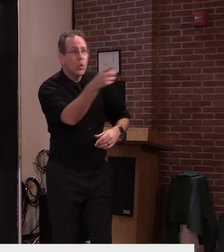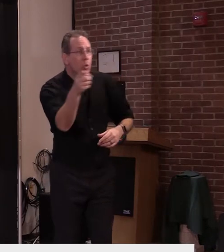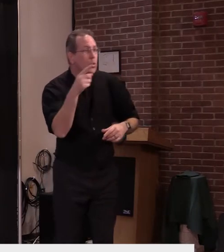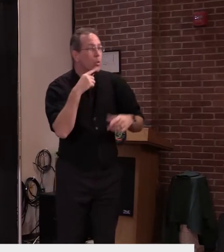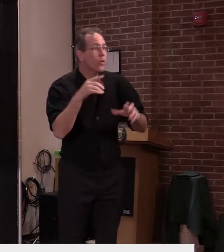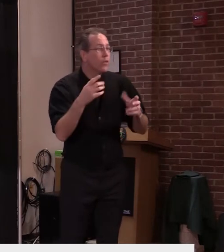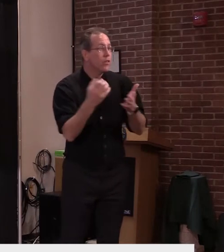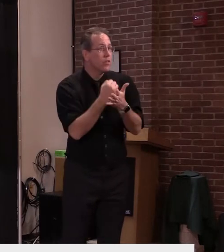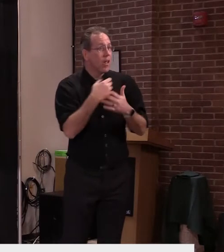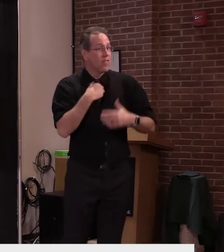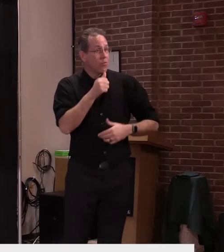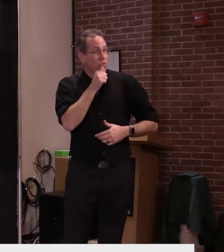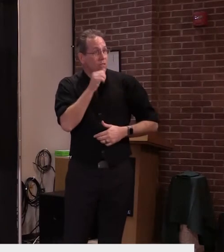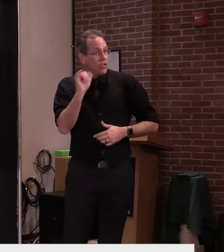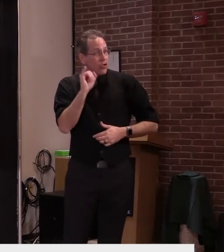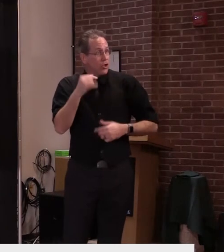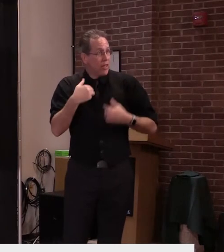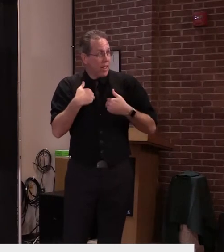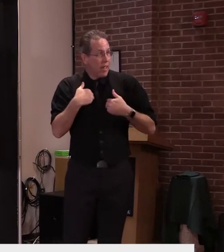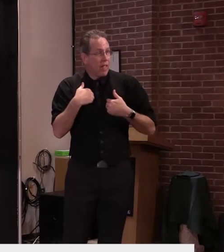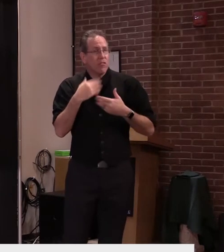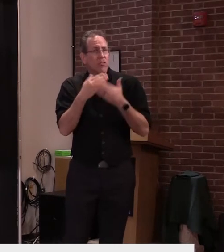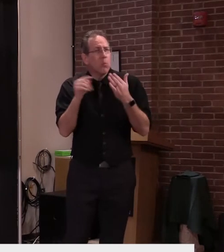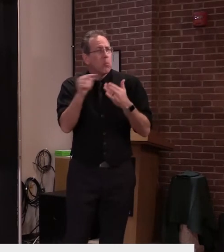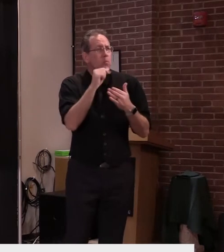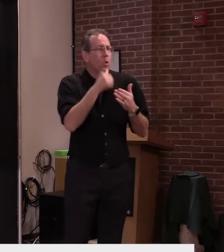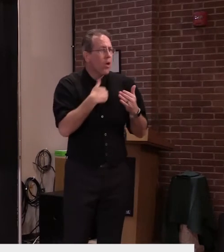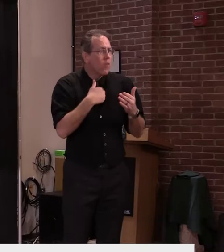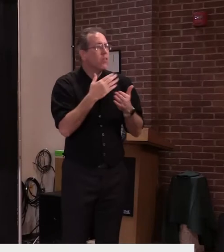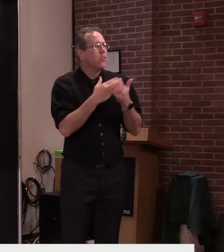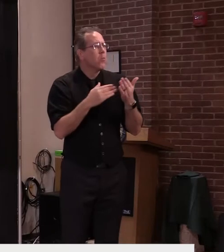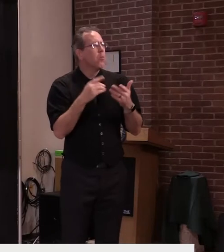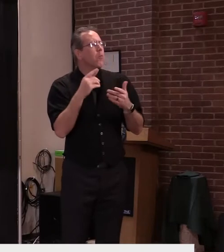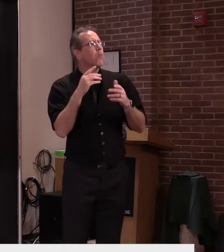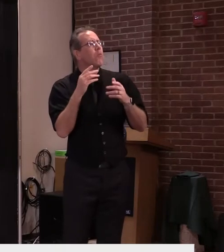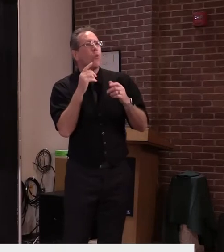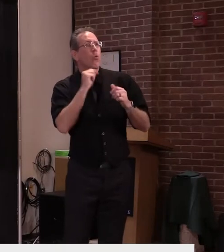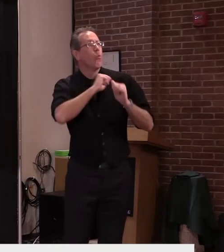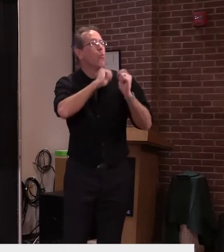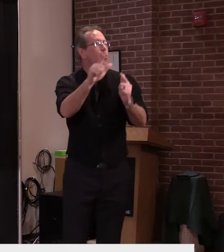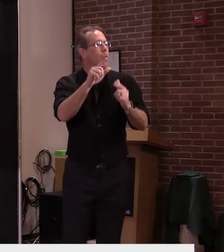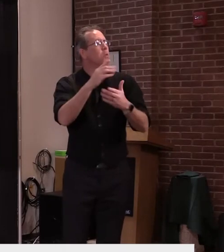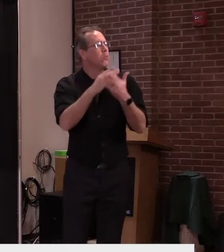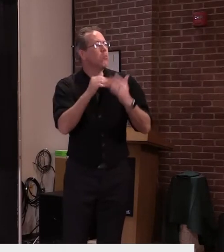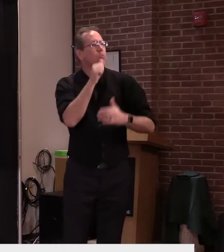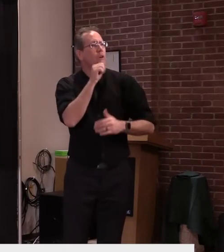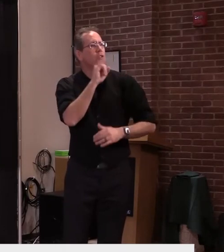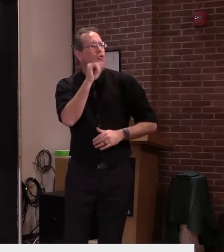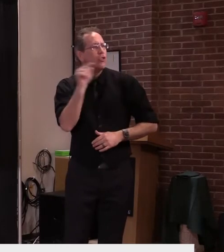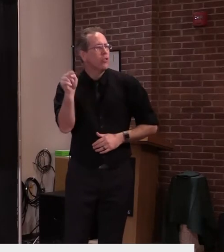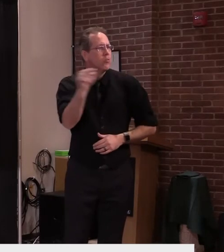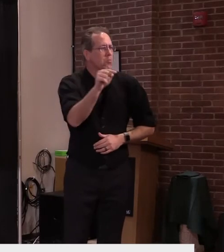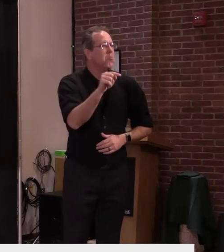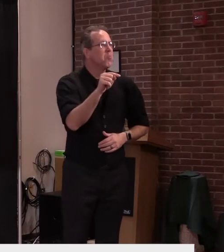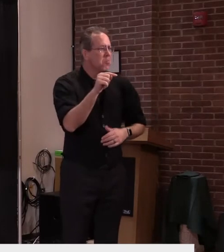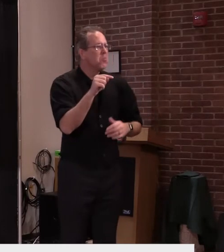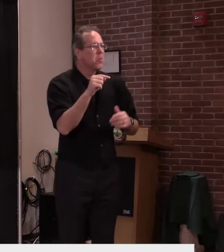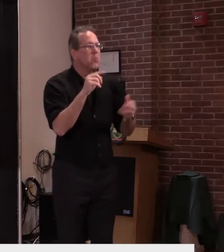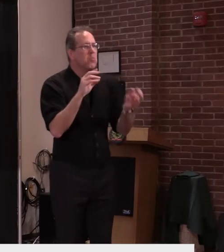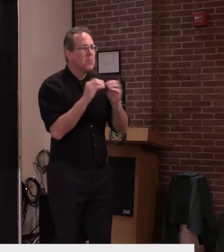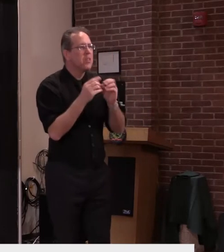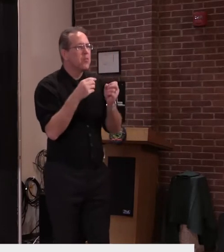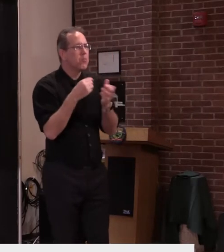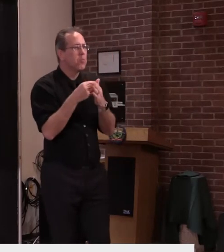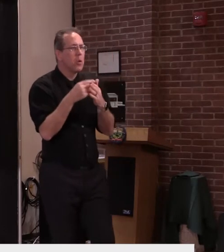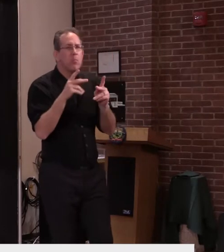those which we have jurisdiction over, an estimated over another 200,000 or so Vermonters, you know, bringing about 320 to